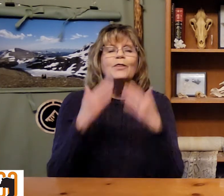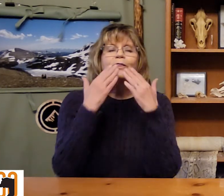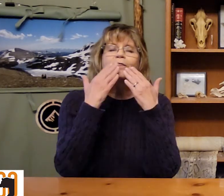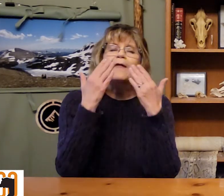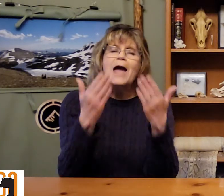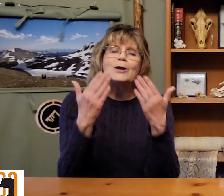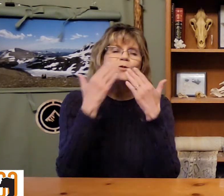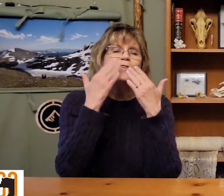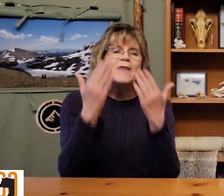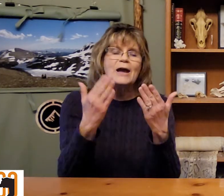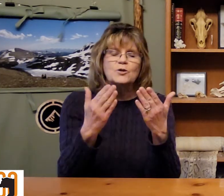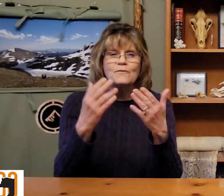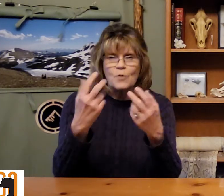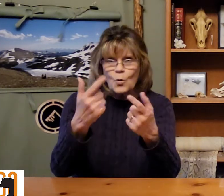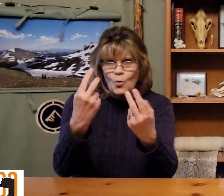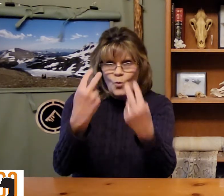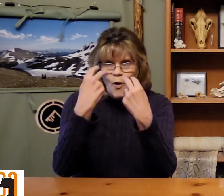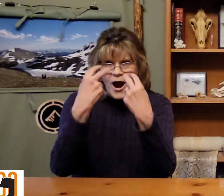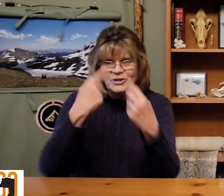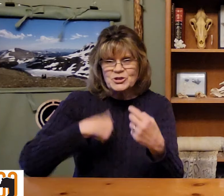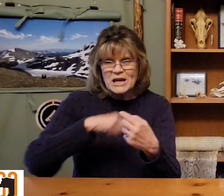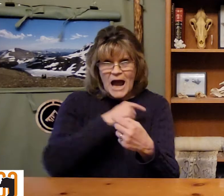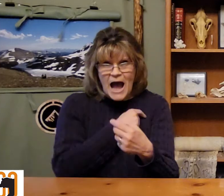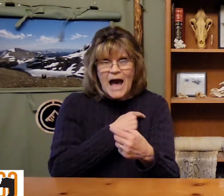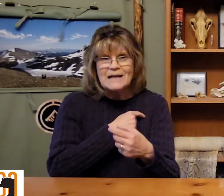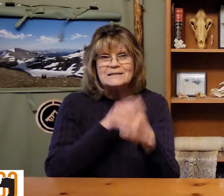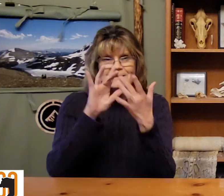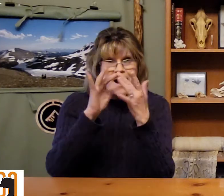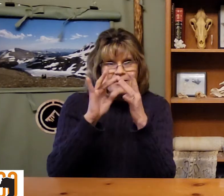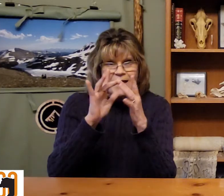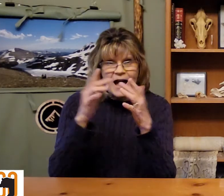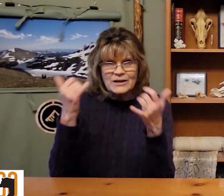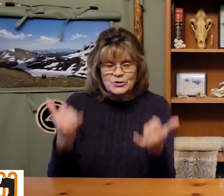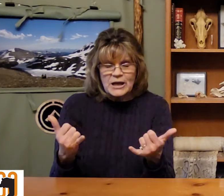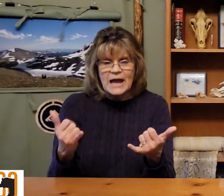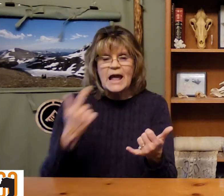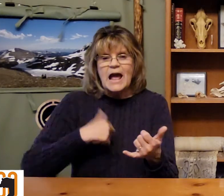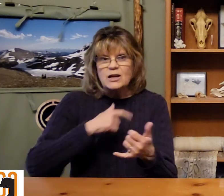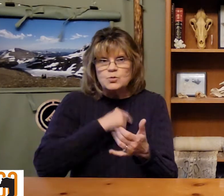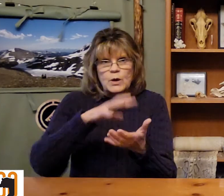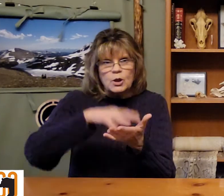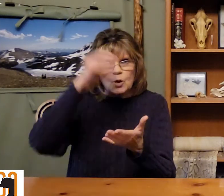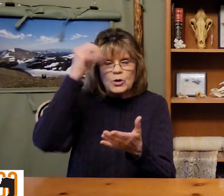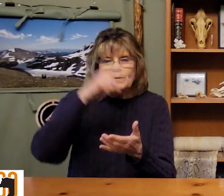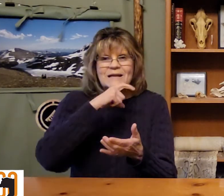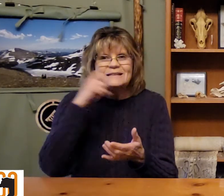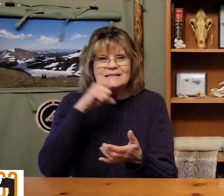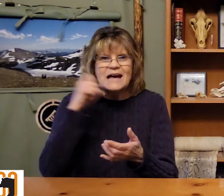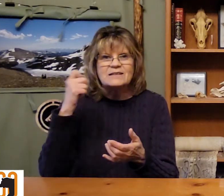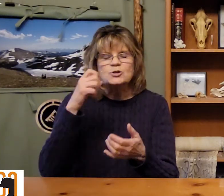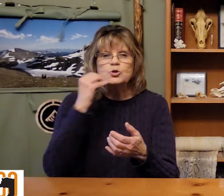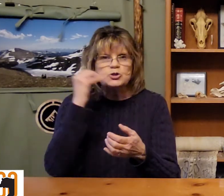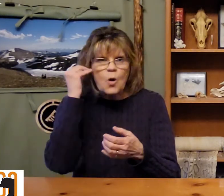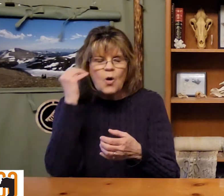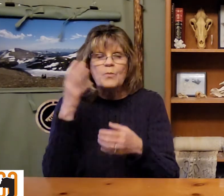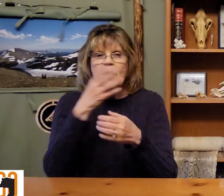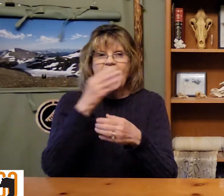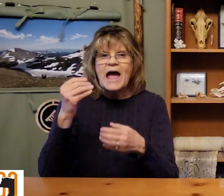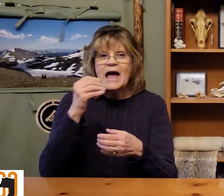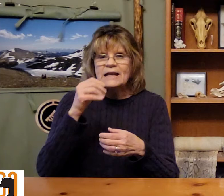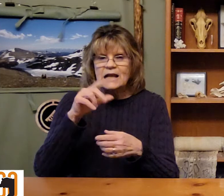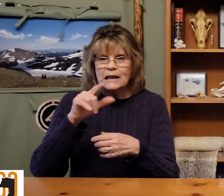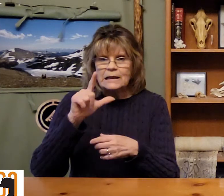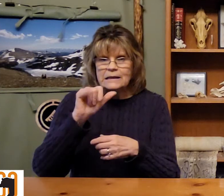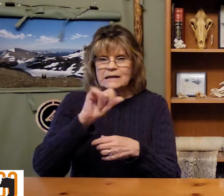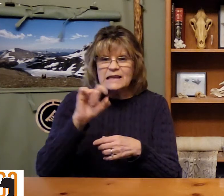Thank you so much for joining us virtually today while we learned about desert habitats and lizards and snakes from around the